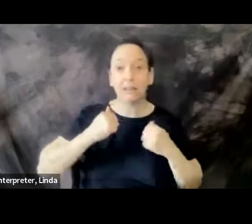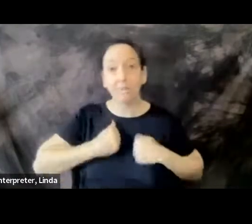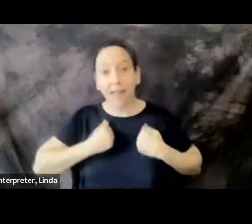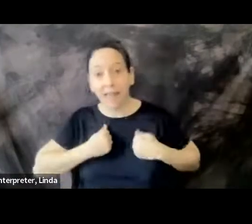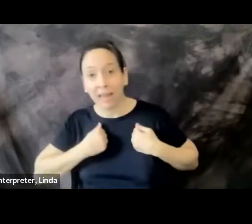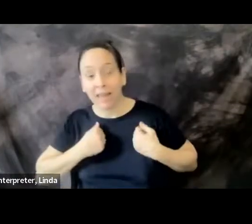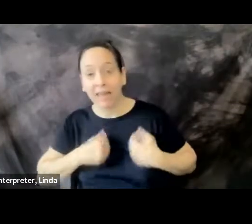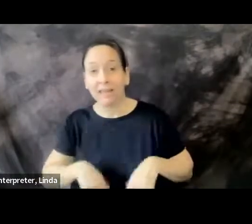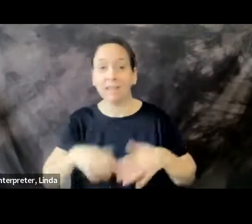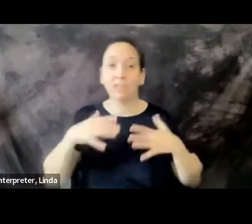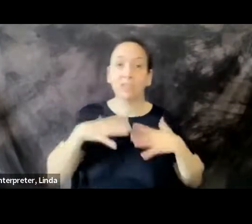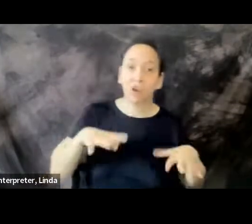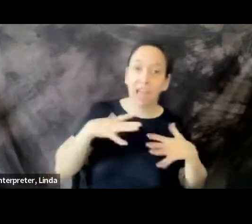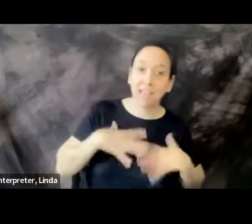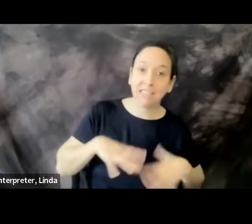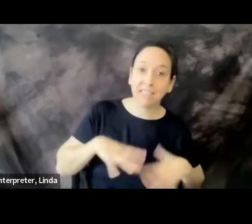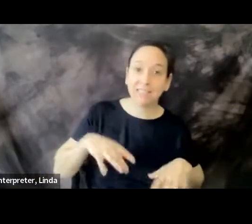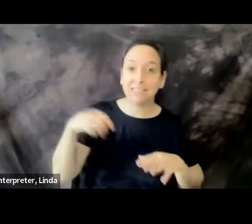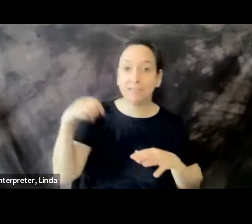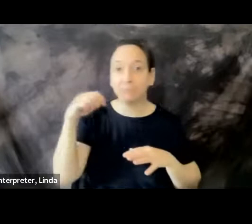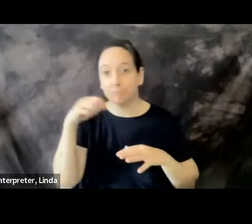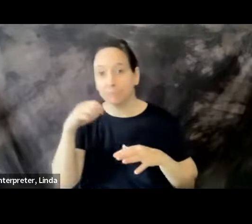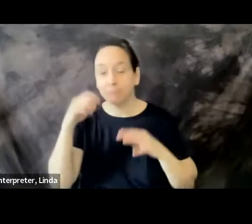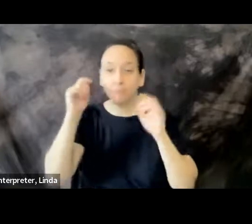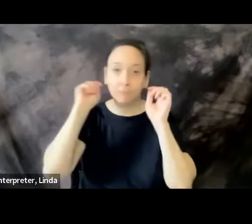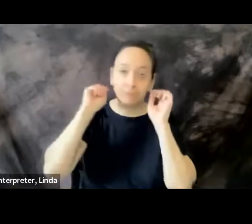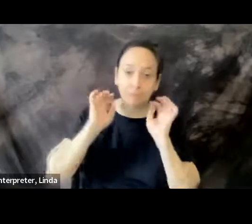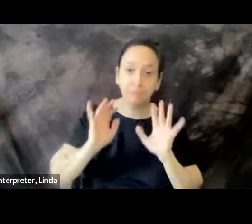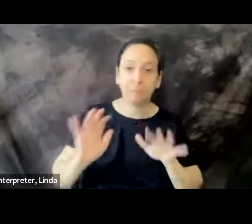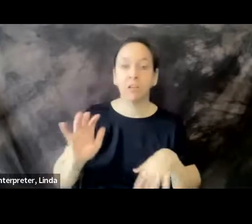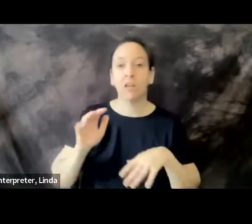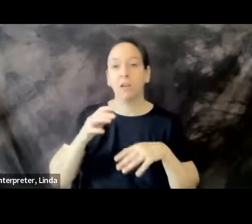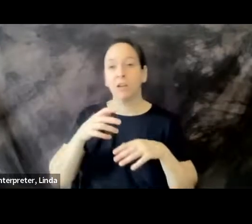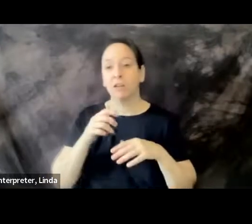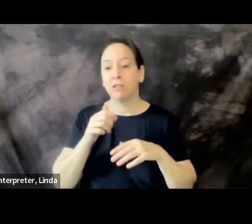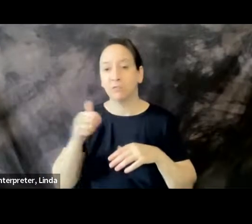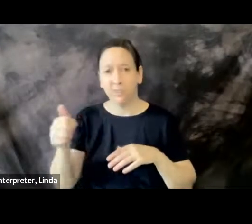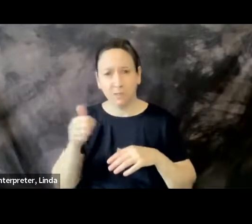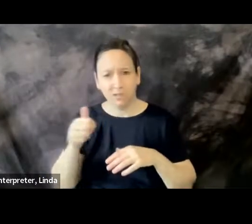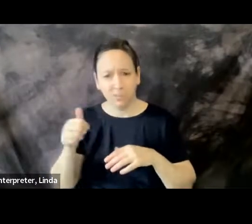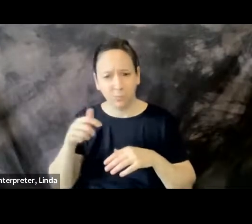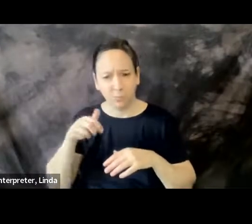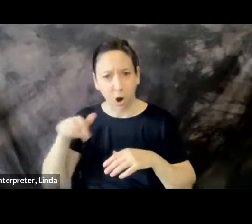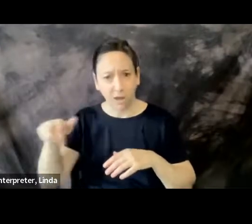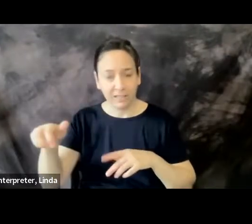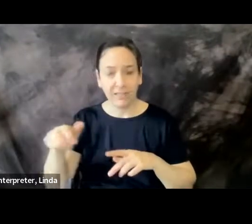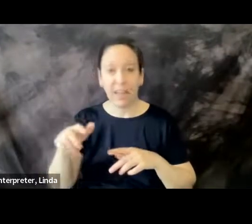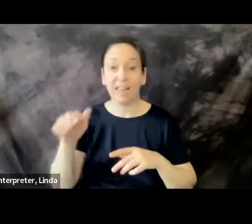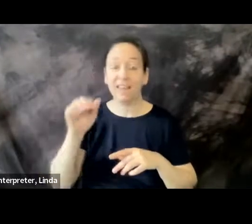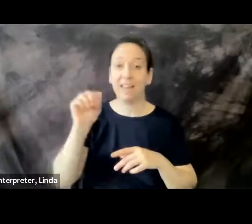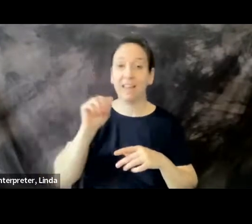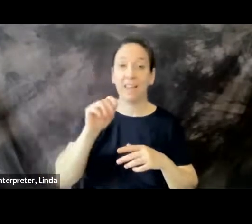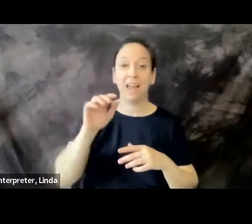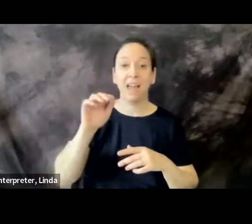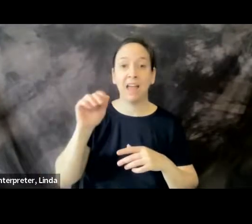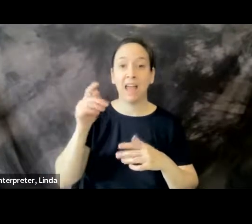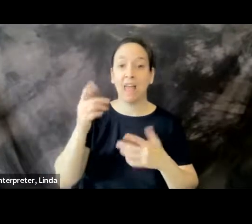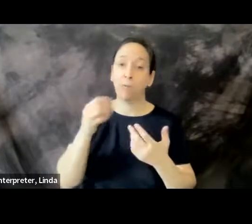dressing and toileting and transferring and walking. Those are the ADLs. And for the IADLs, meal